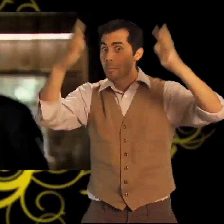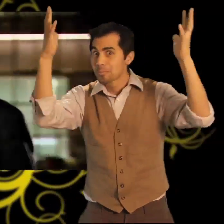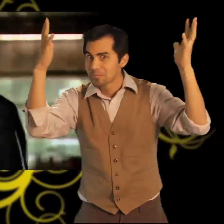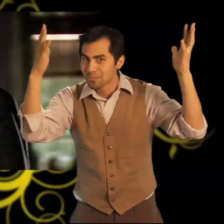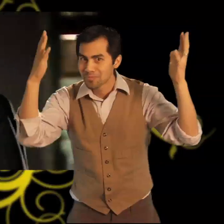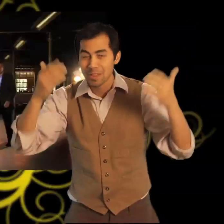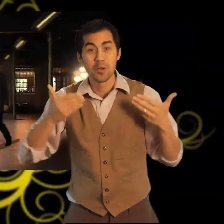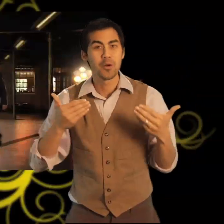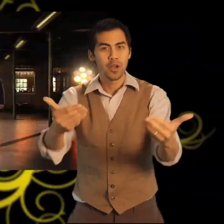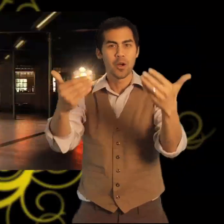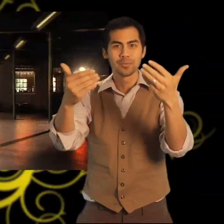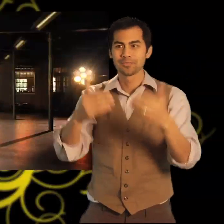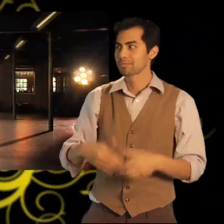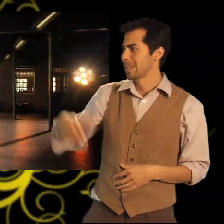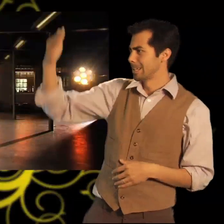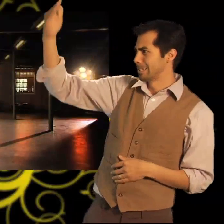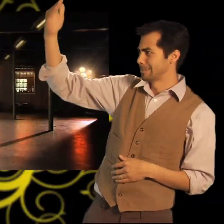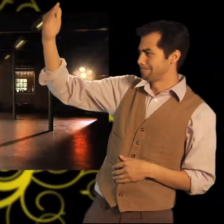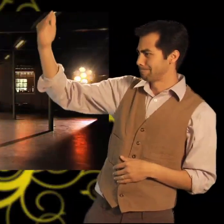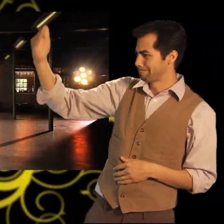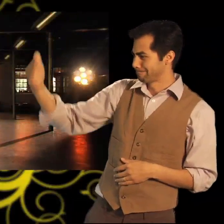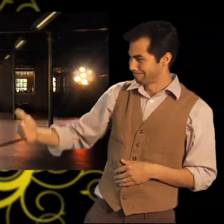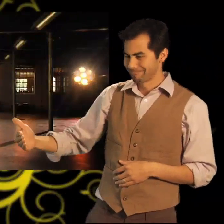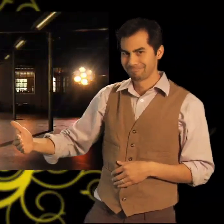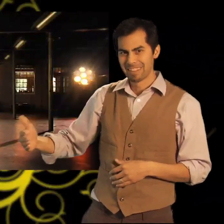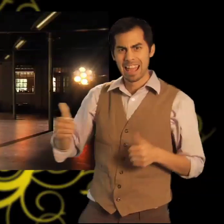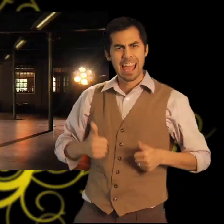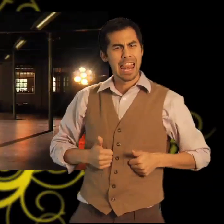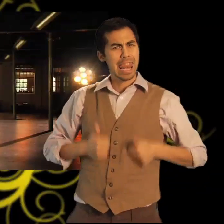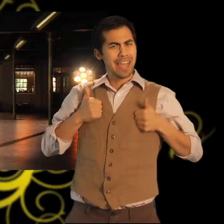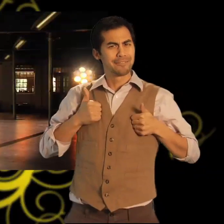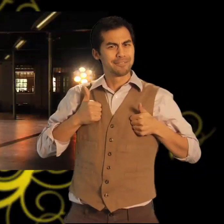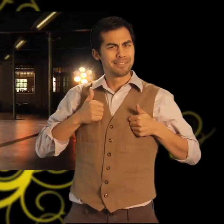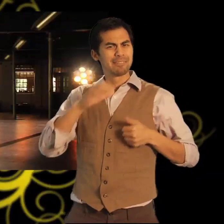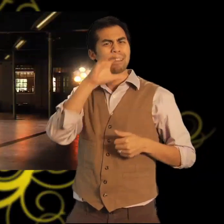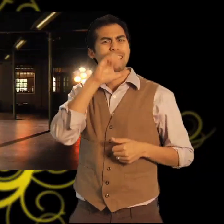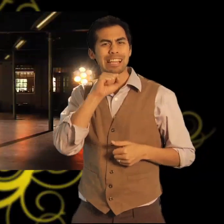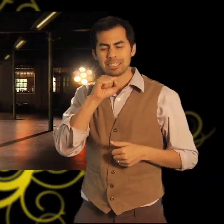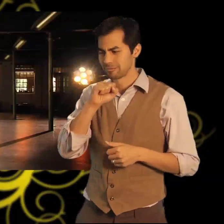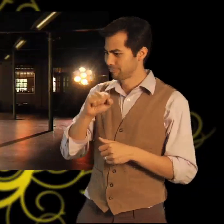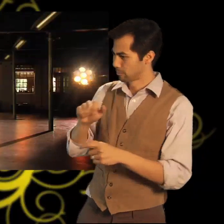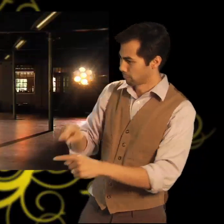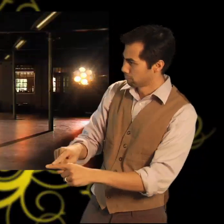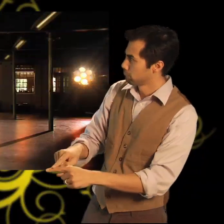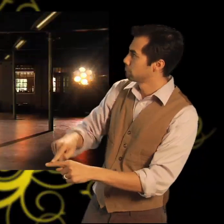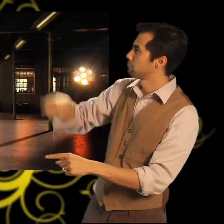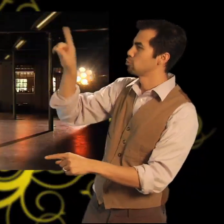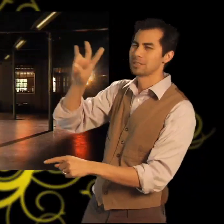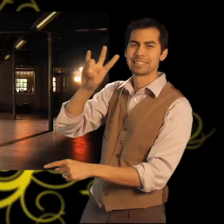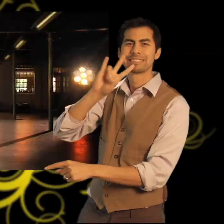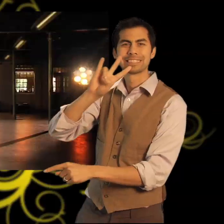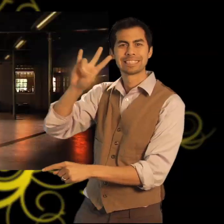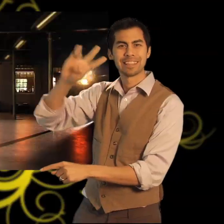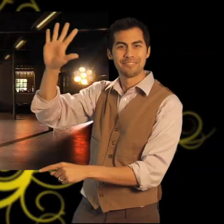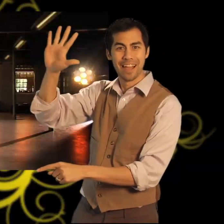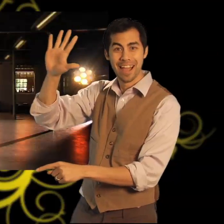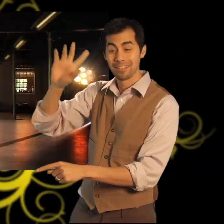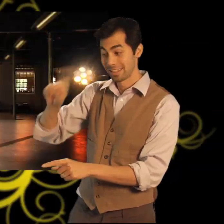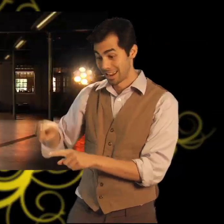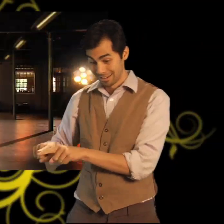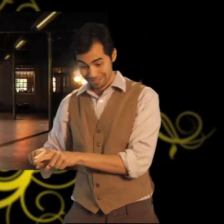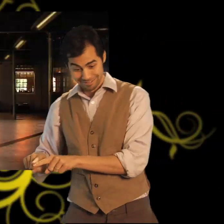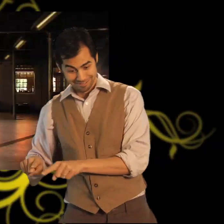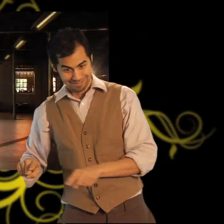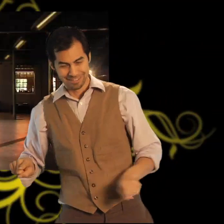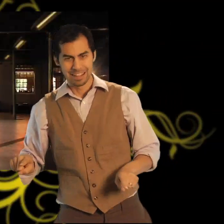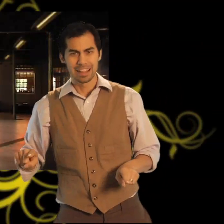So, here we go. First, an axis for health. Life expectancy, from 25 years to 75 years.